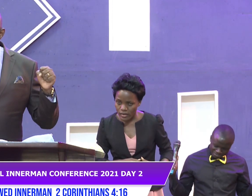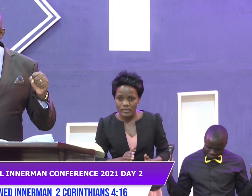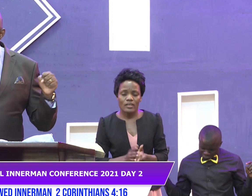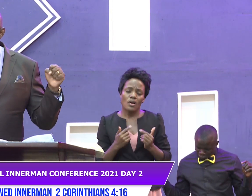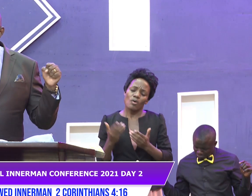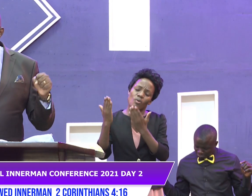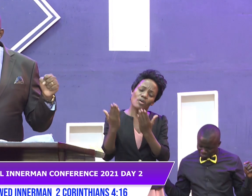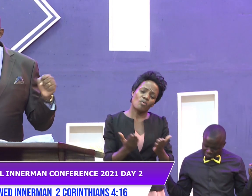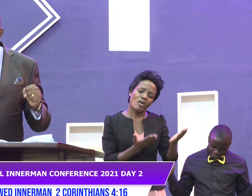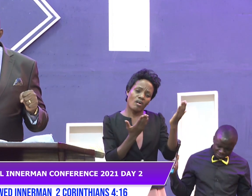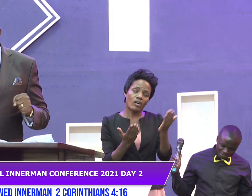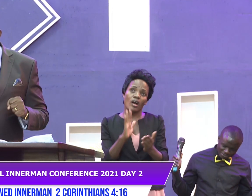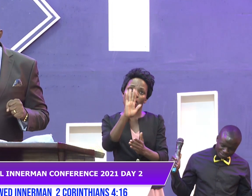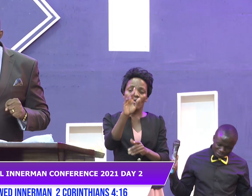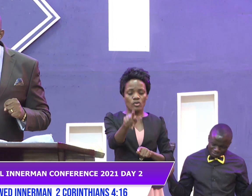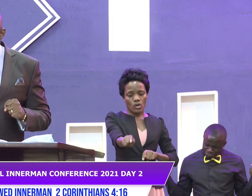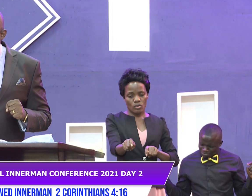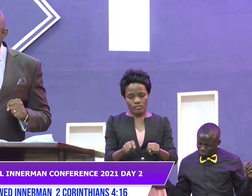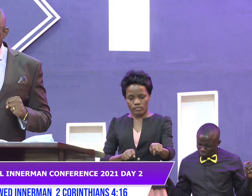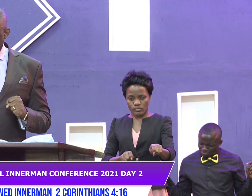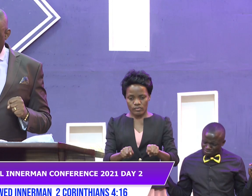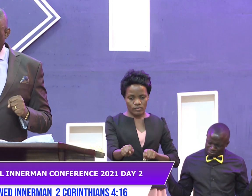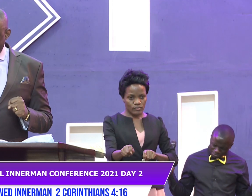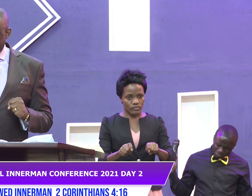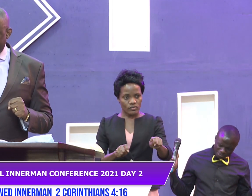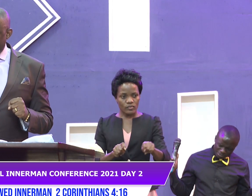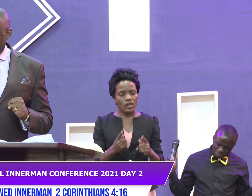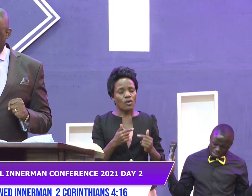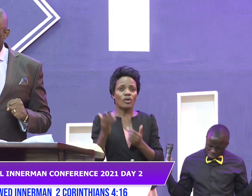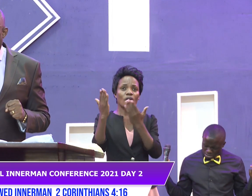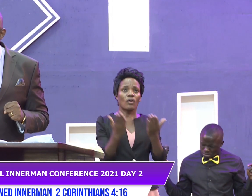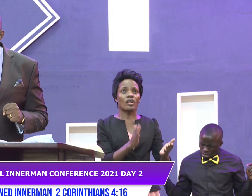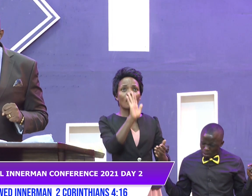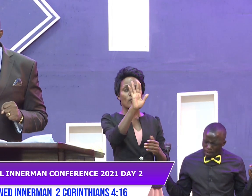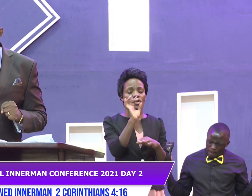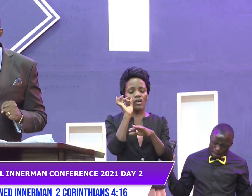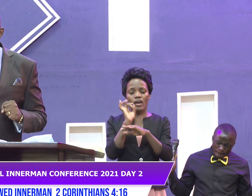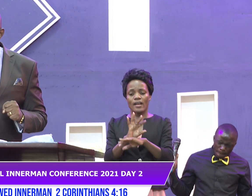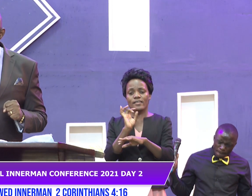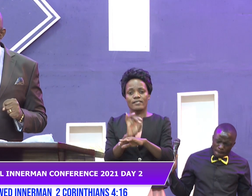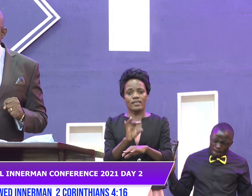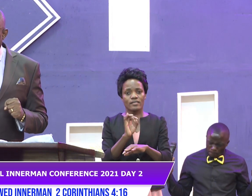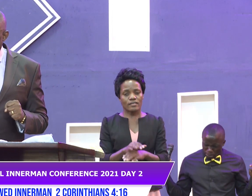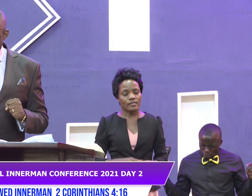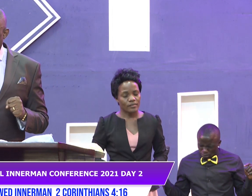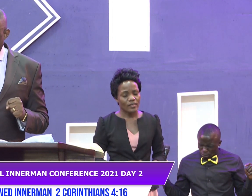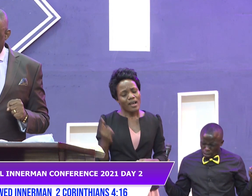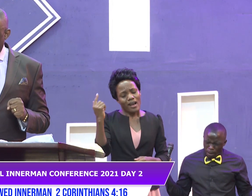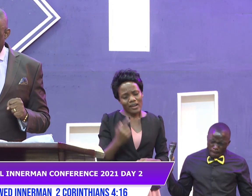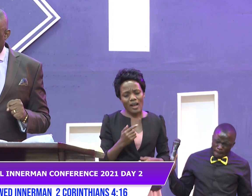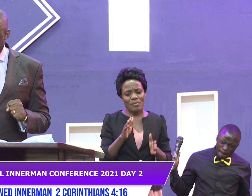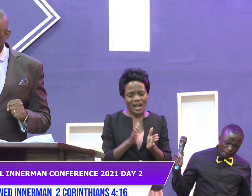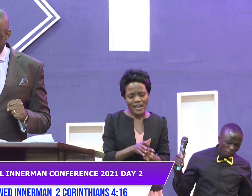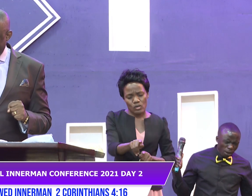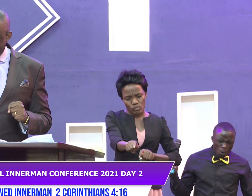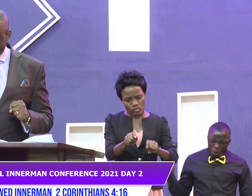One, it is obufuzibwo. We call upon your leadership. One, it is okutesako. We will come your decision. We gazanye mbulamu